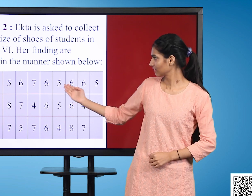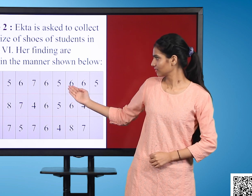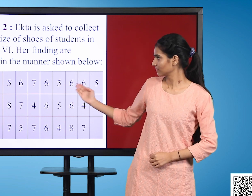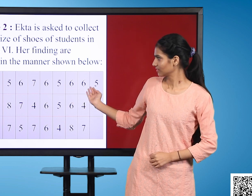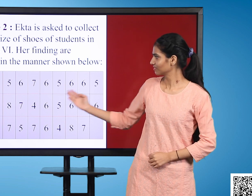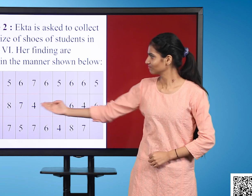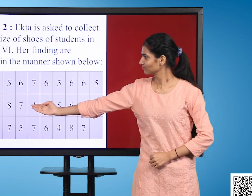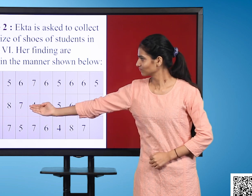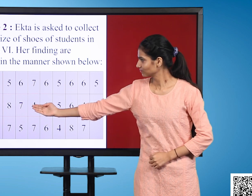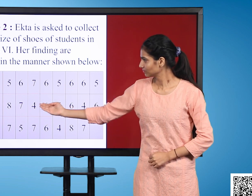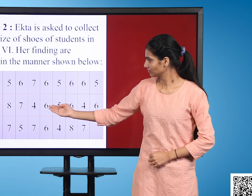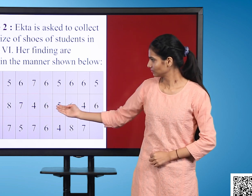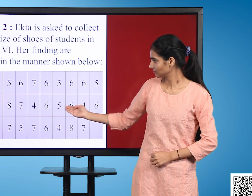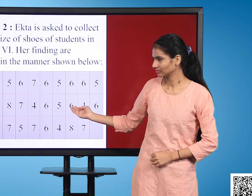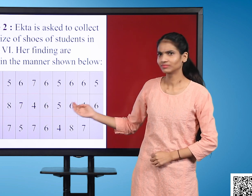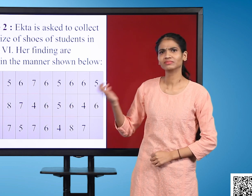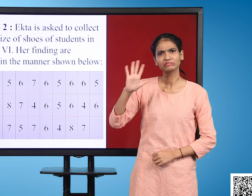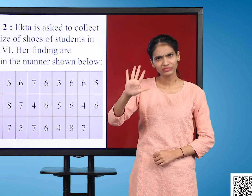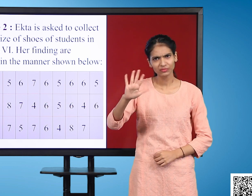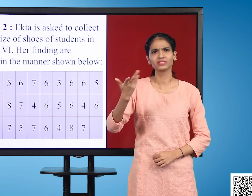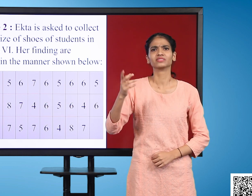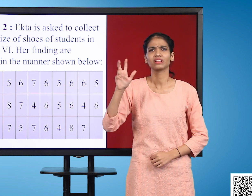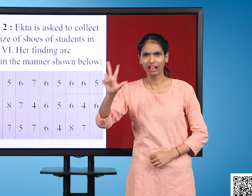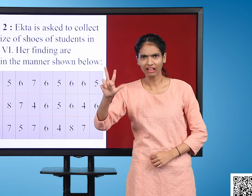7, 5, 7, 6, 4, 8, 7.